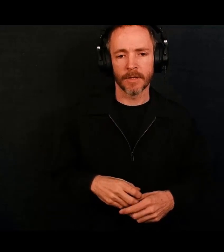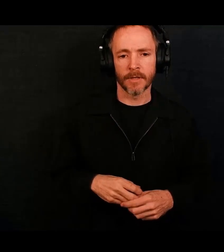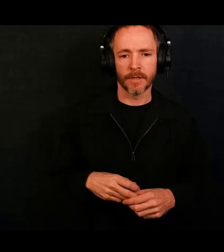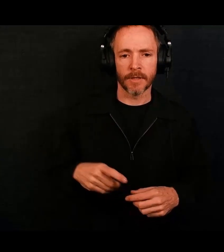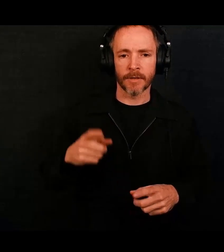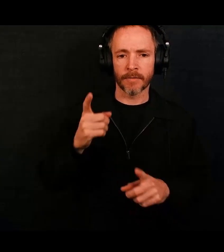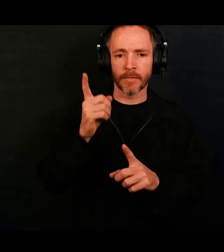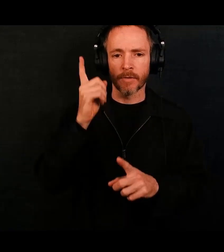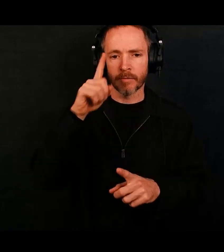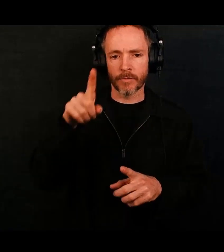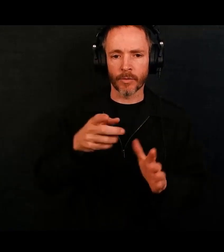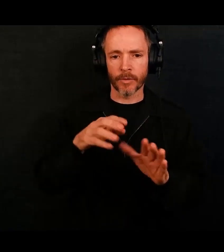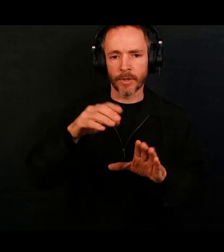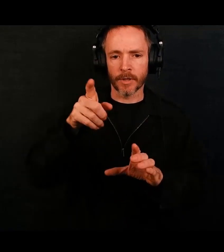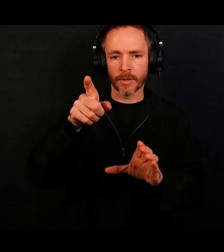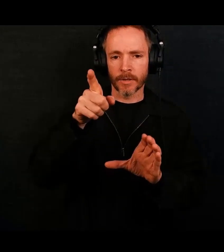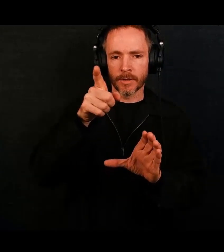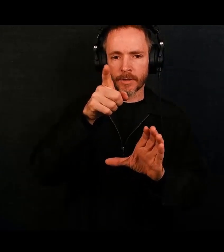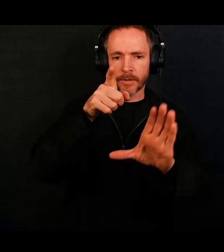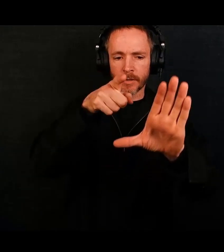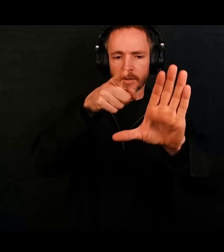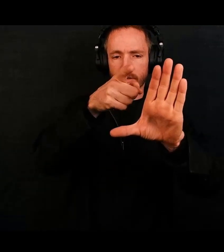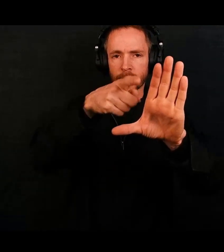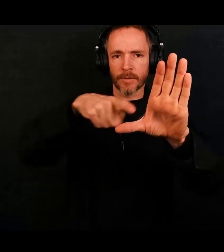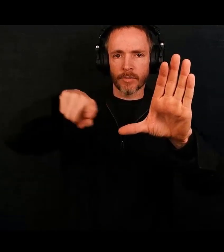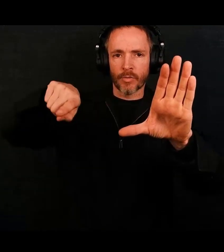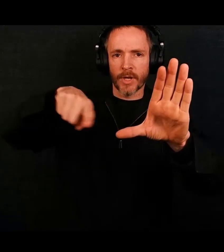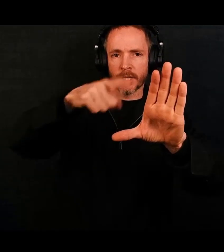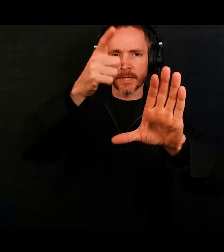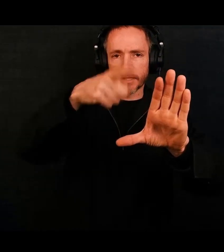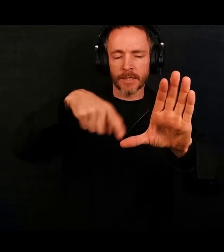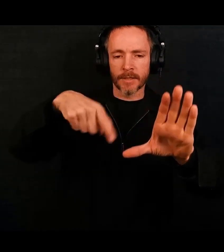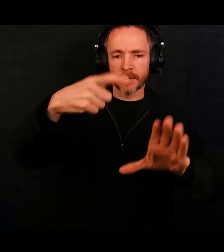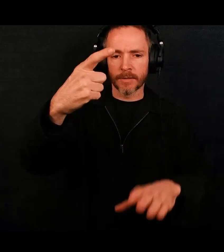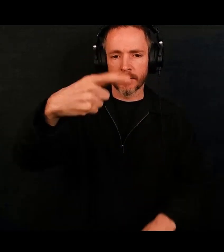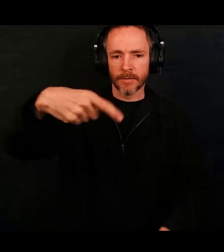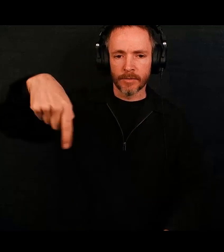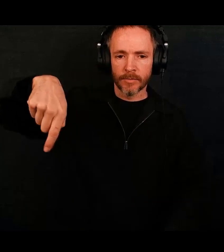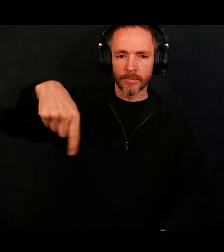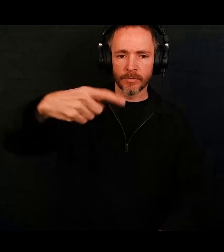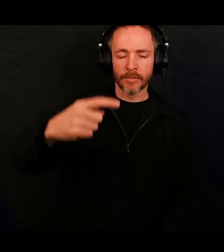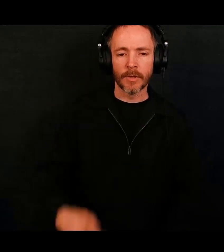template for the radius.